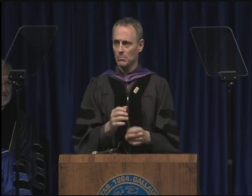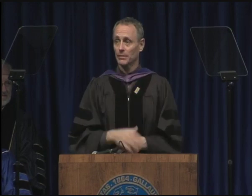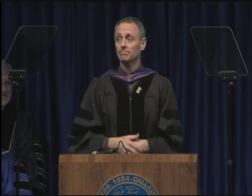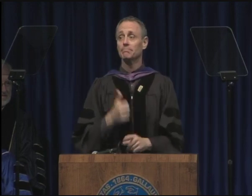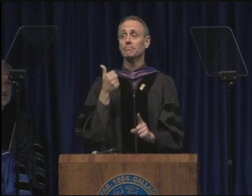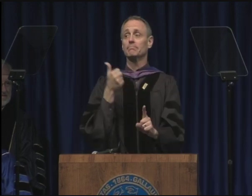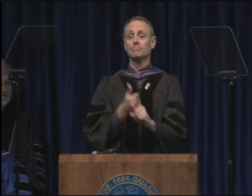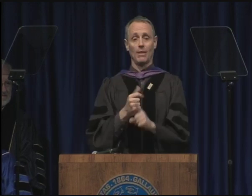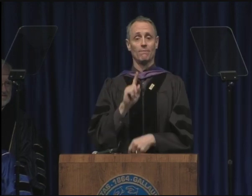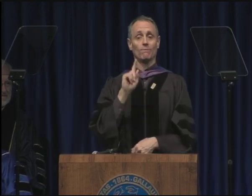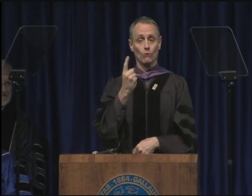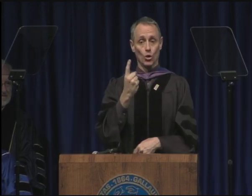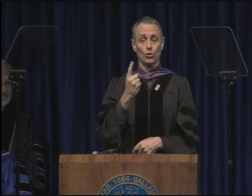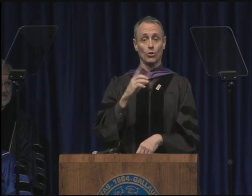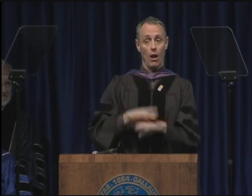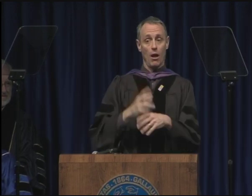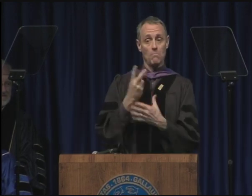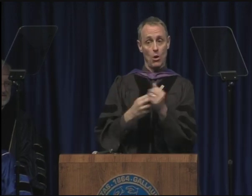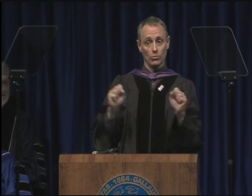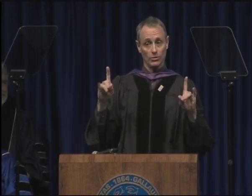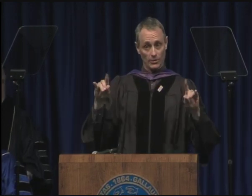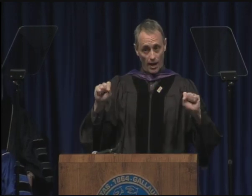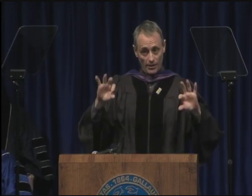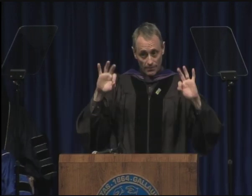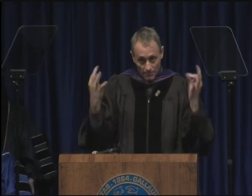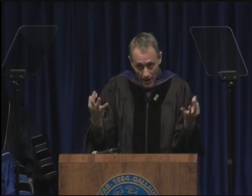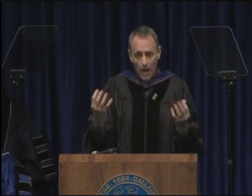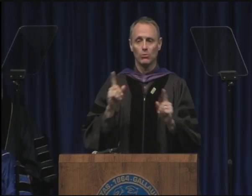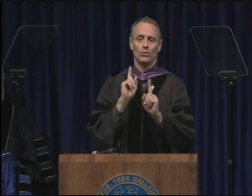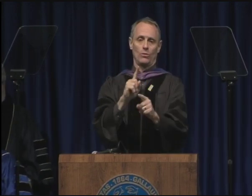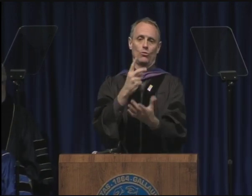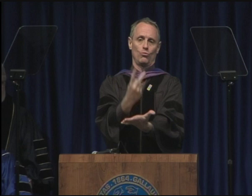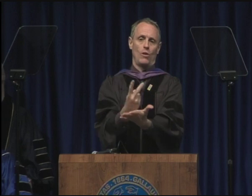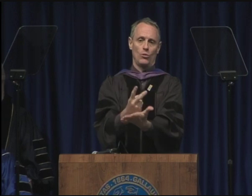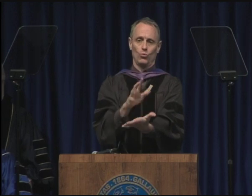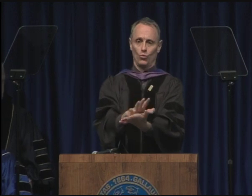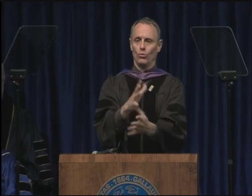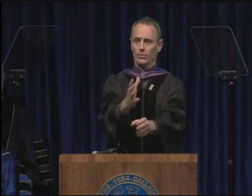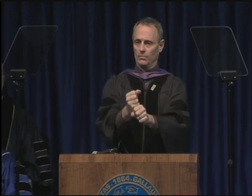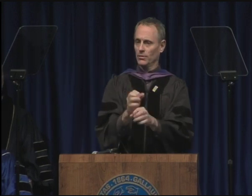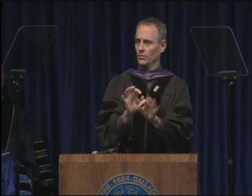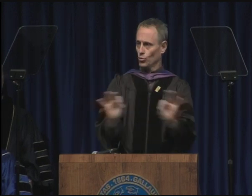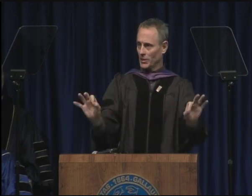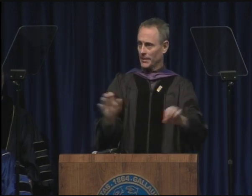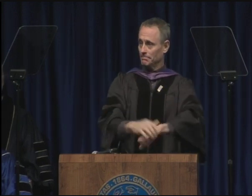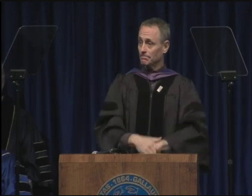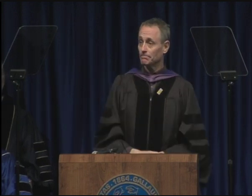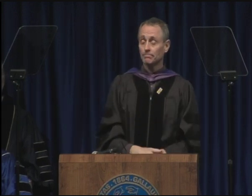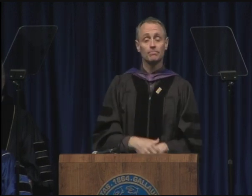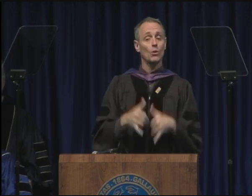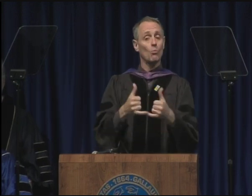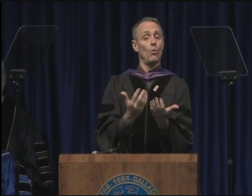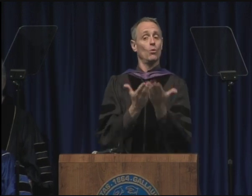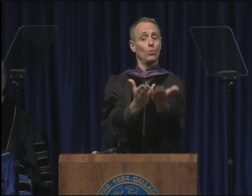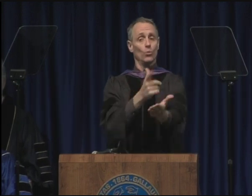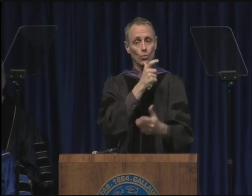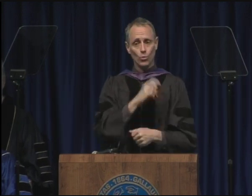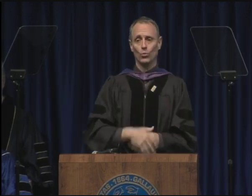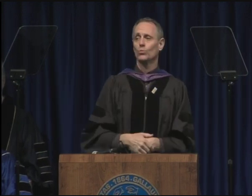and Mexican American deaf families. He's the first on both sides of his family to graduate with a master's degree.